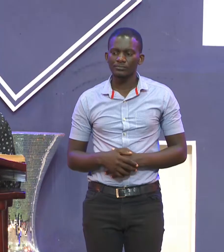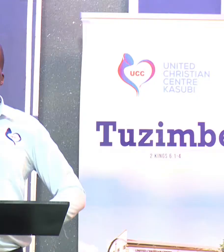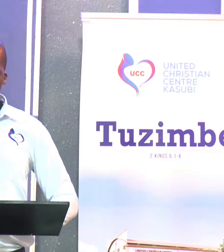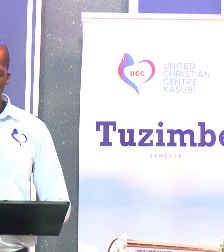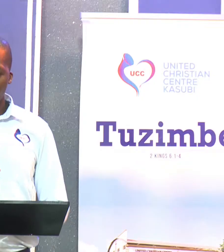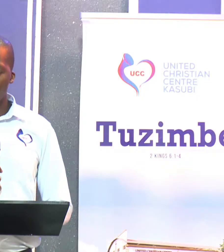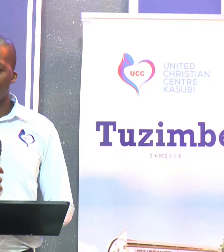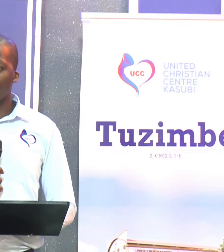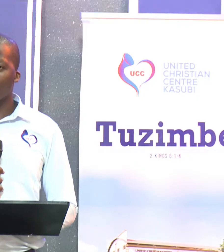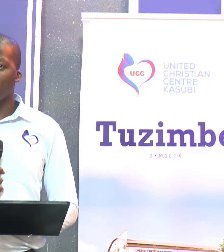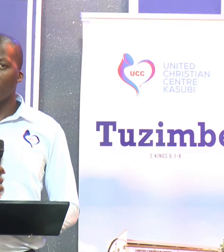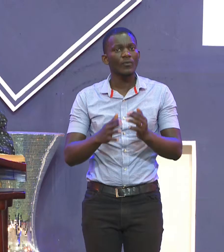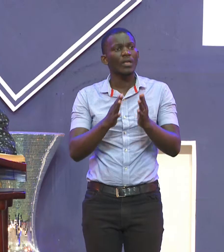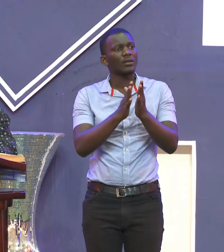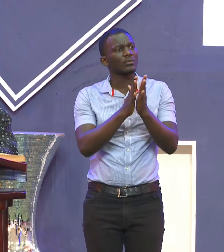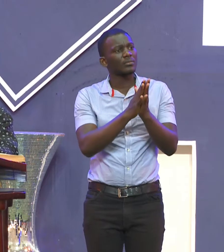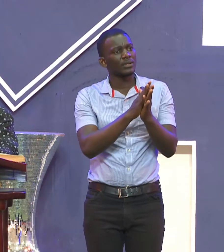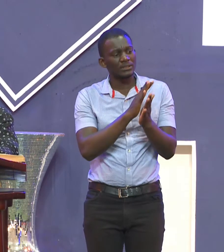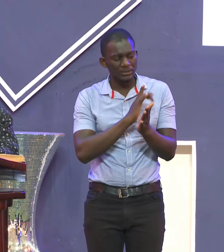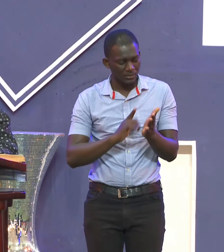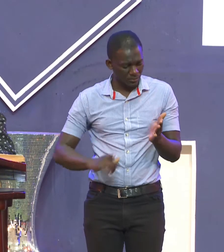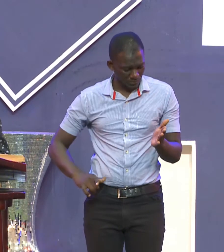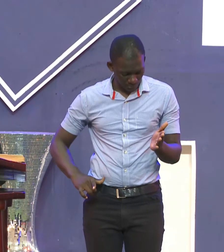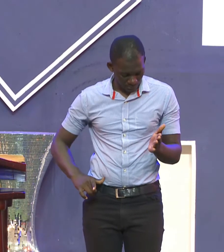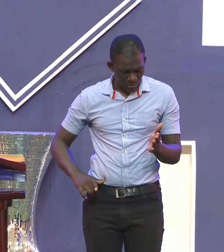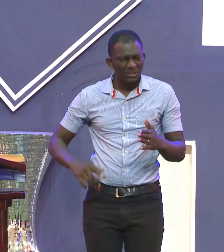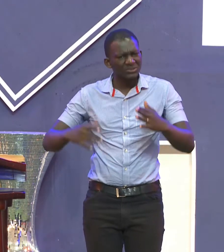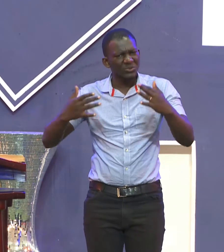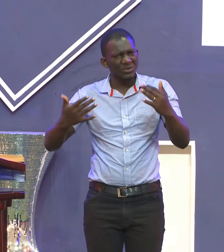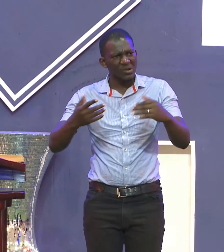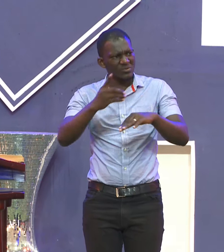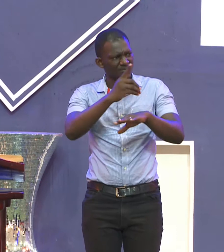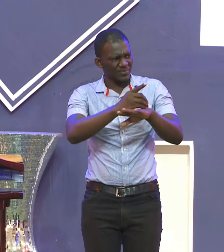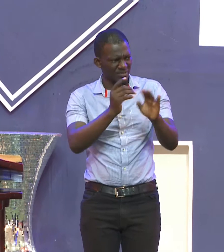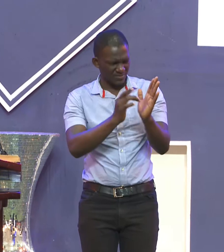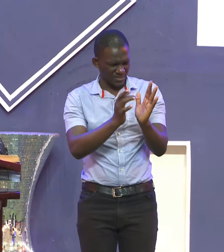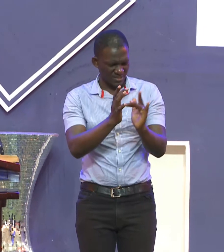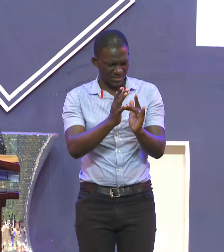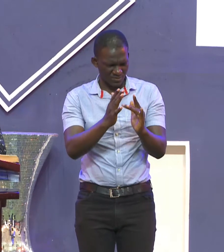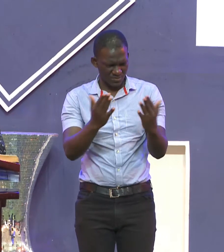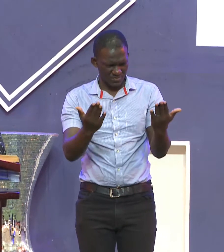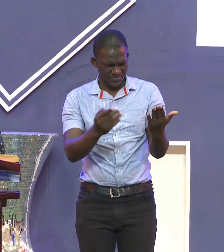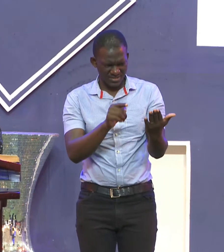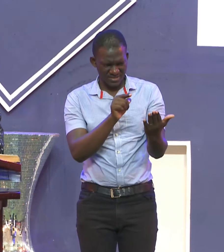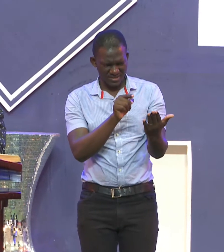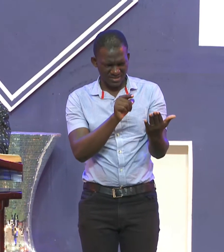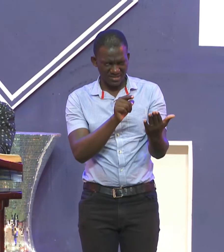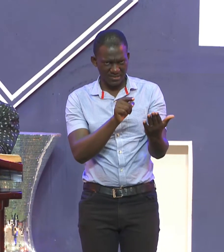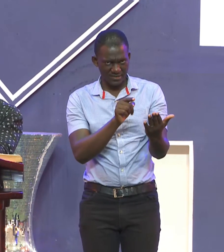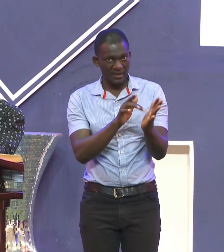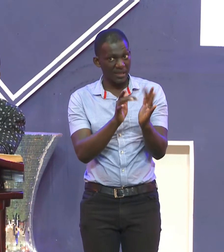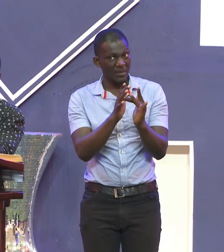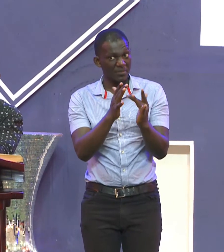they do evil. Mukama favorswe. Praise be to God. Okusinzira ku byawandiikibwa. According to scripture, Bible yetukutira.